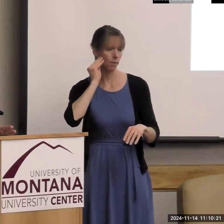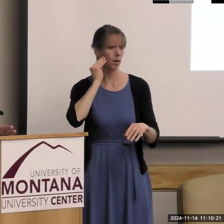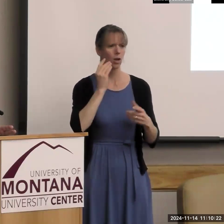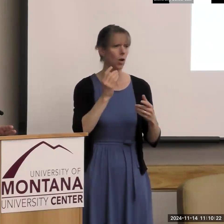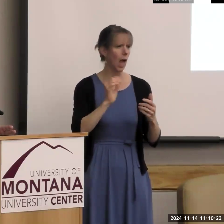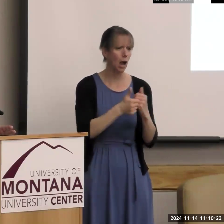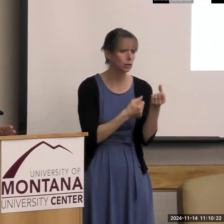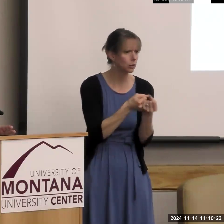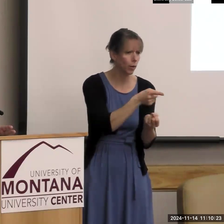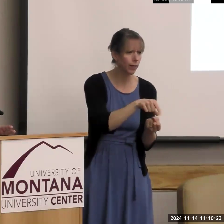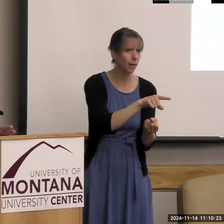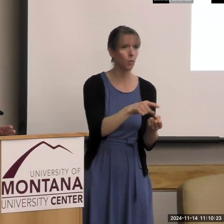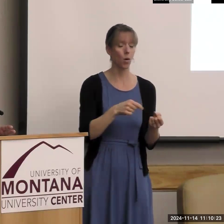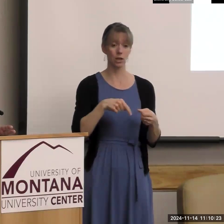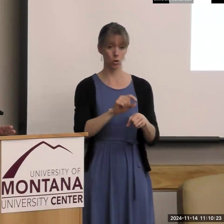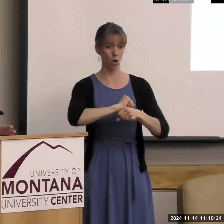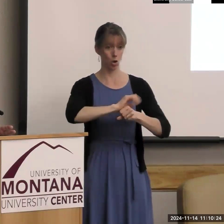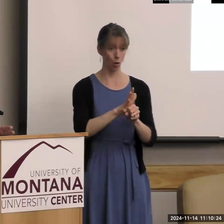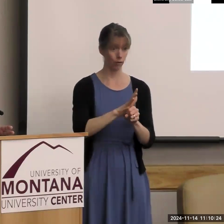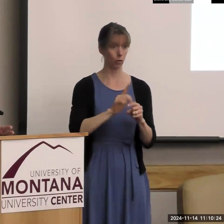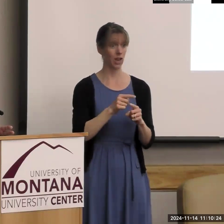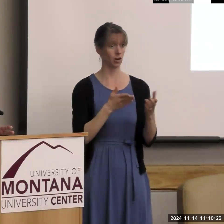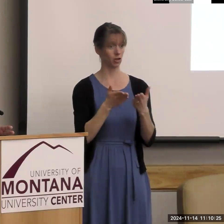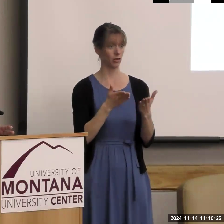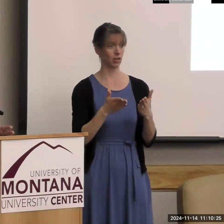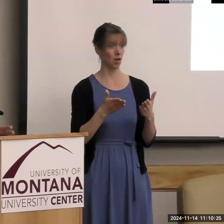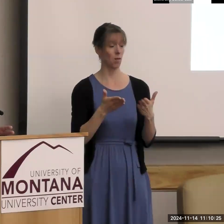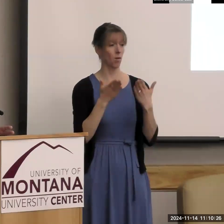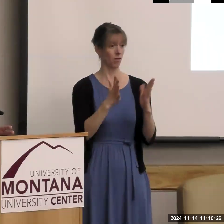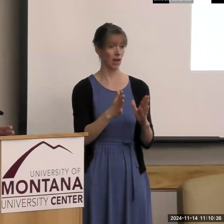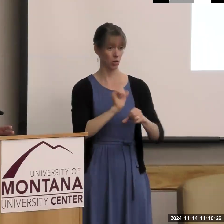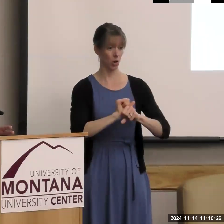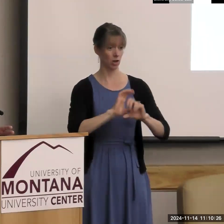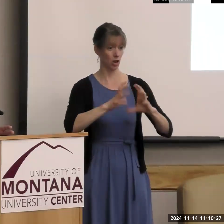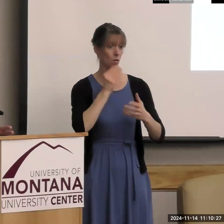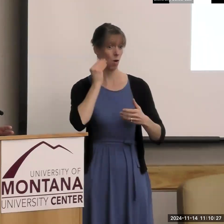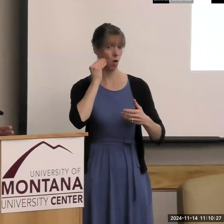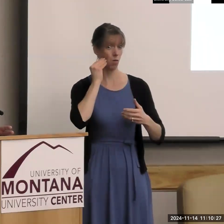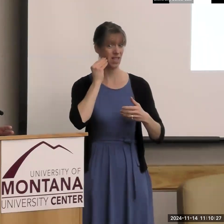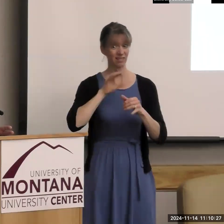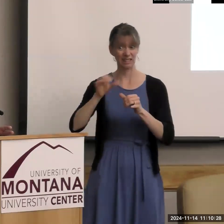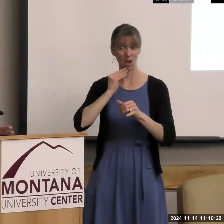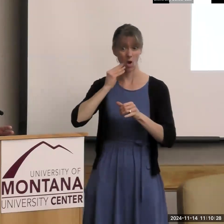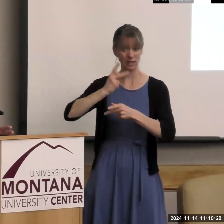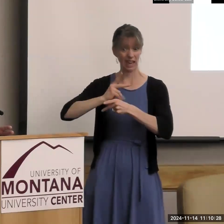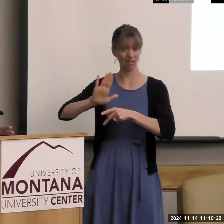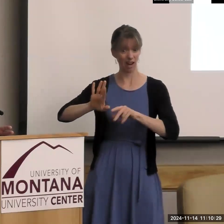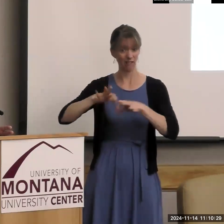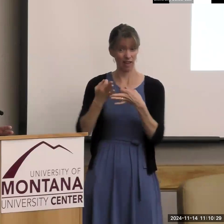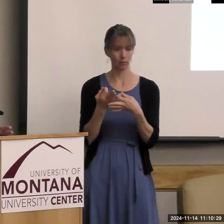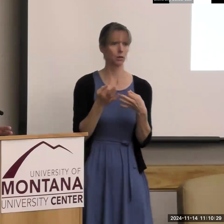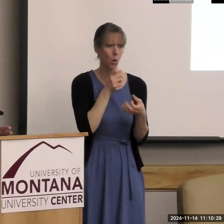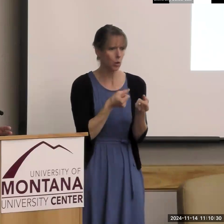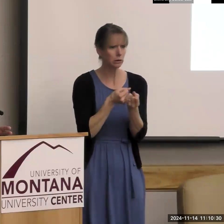happens during COVID when your service providers that work at that group home have families they need to take care of, who's